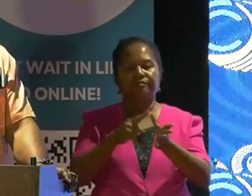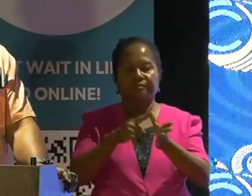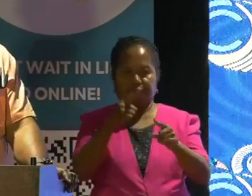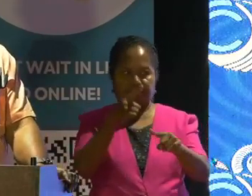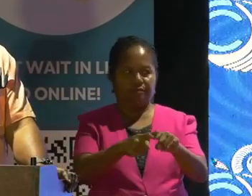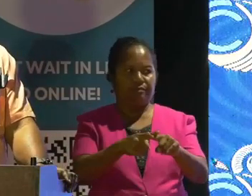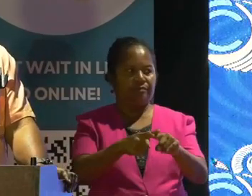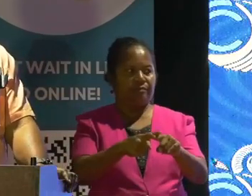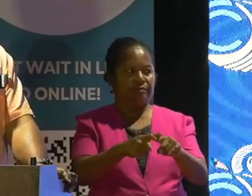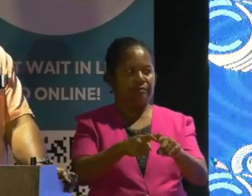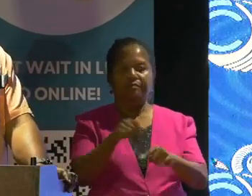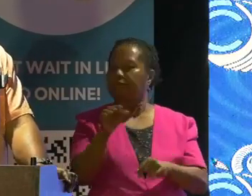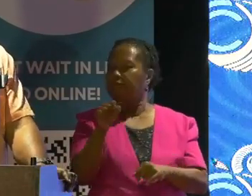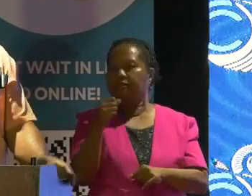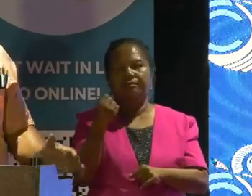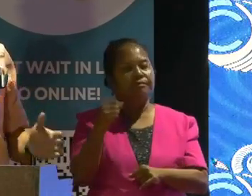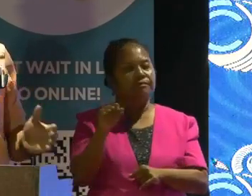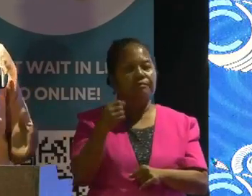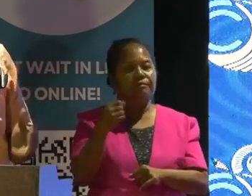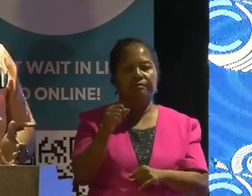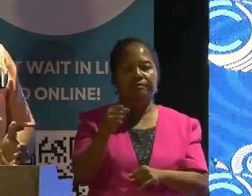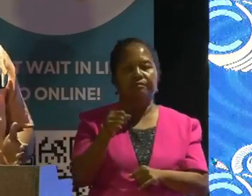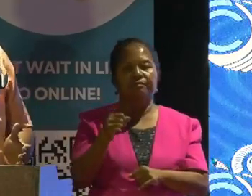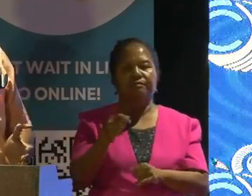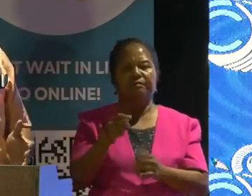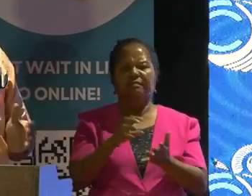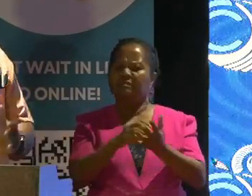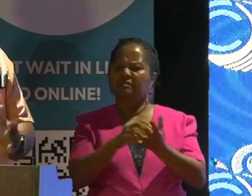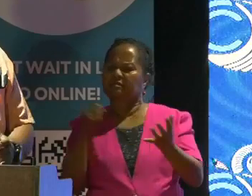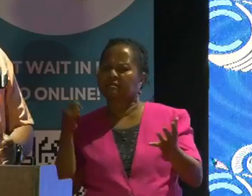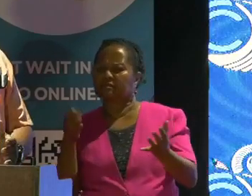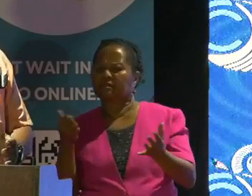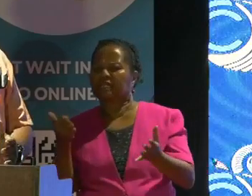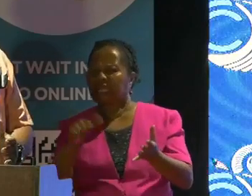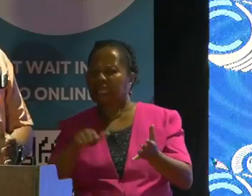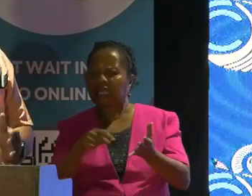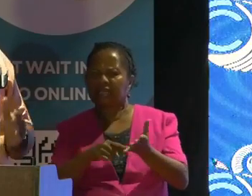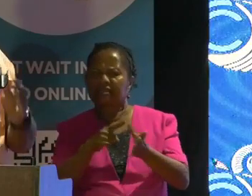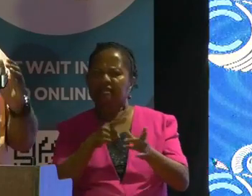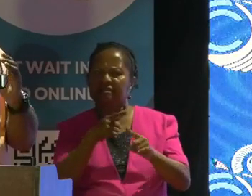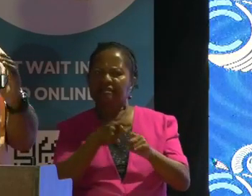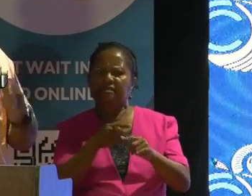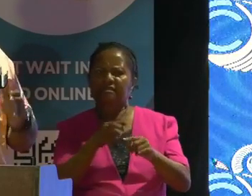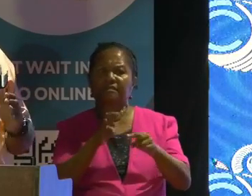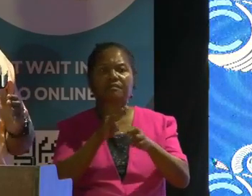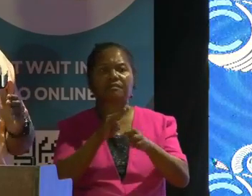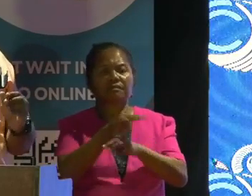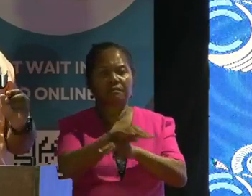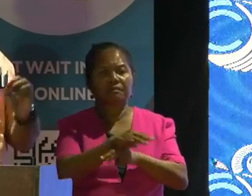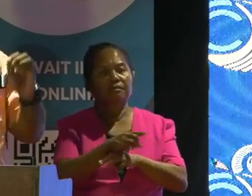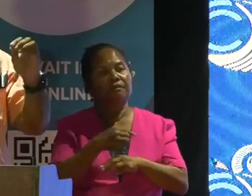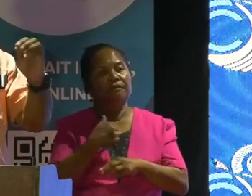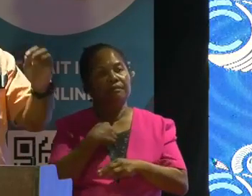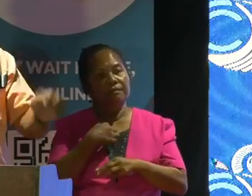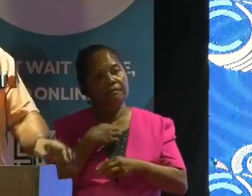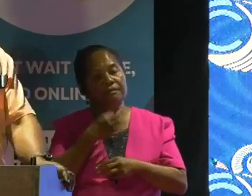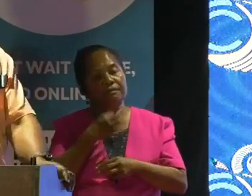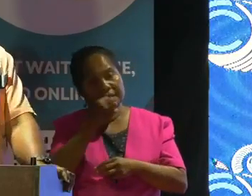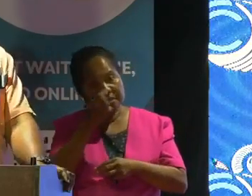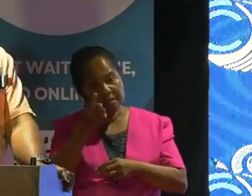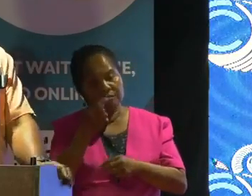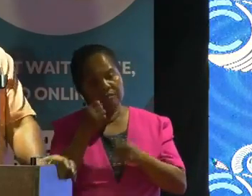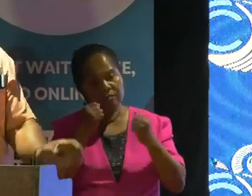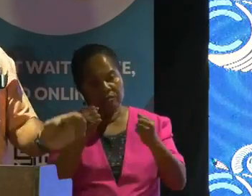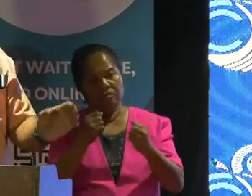it. But if you don't deduct any tax during a month, I encourage you to fill in the